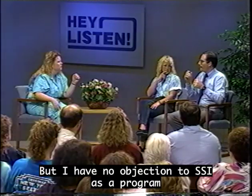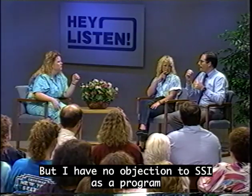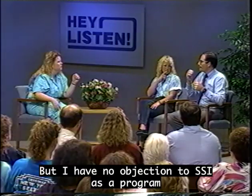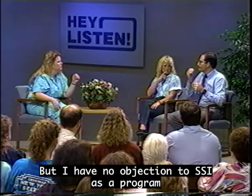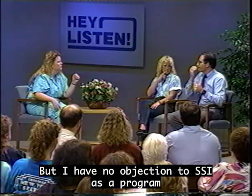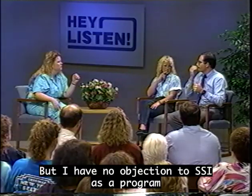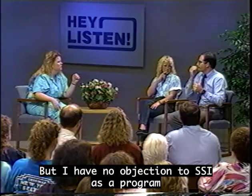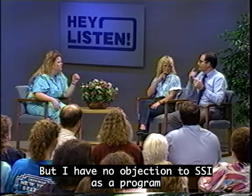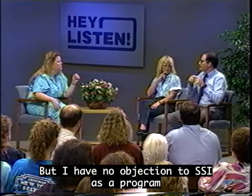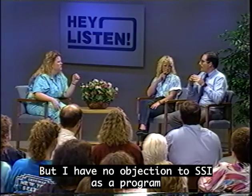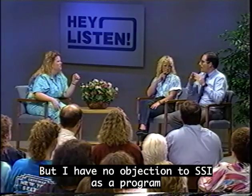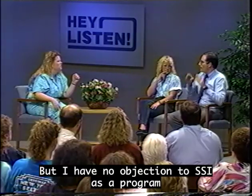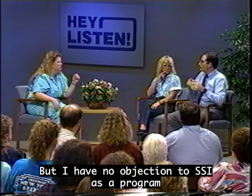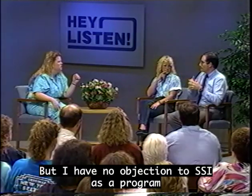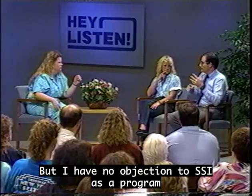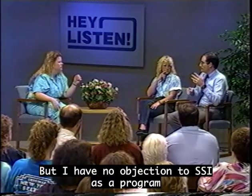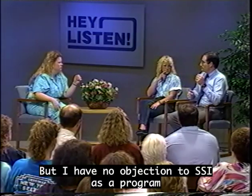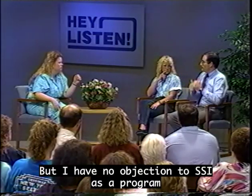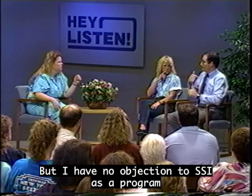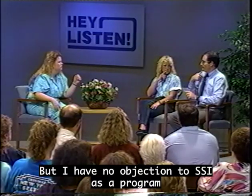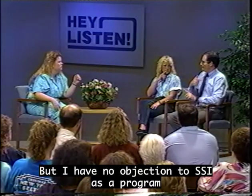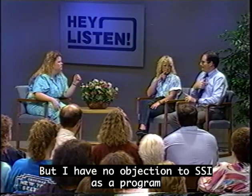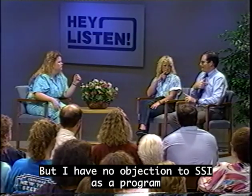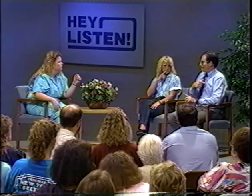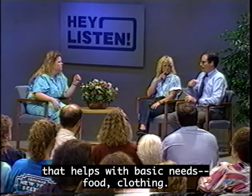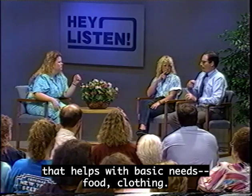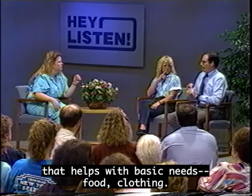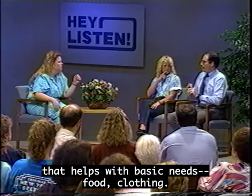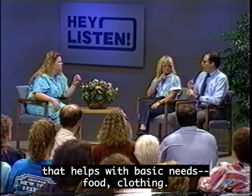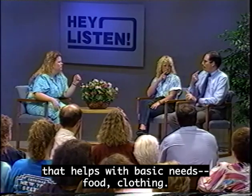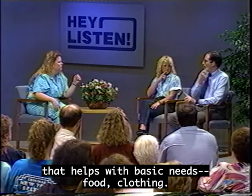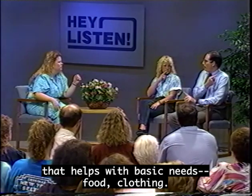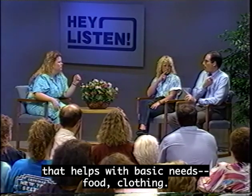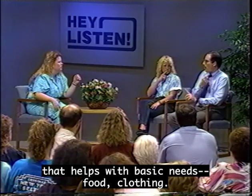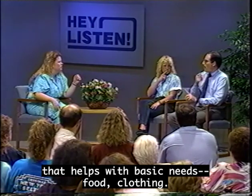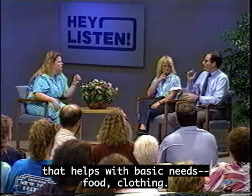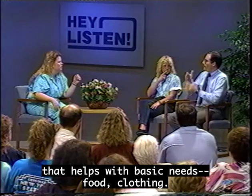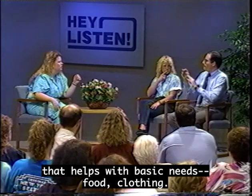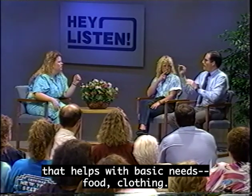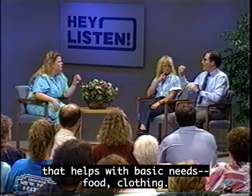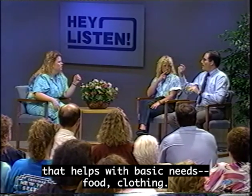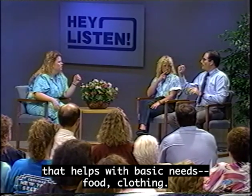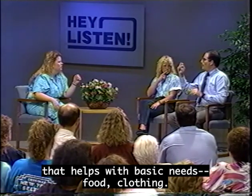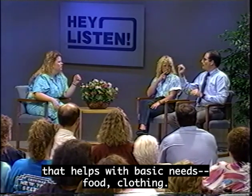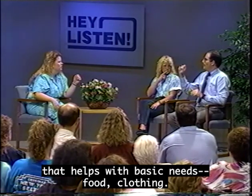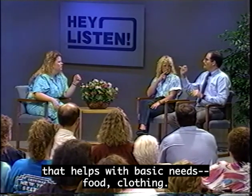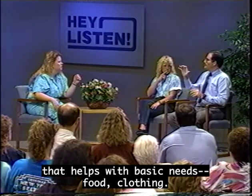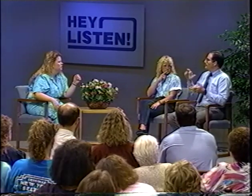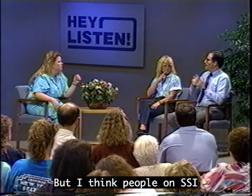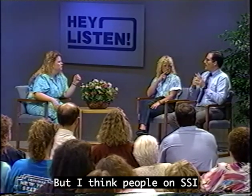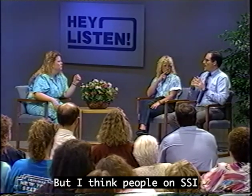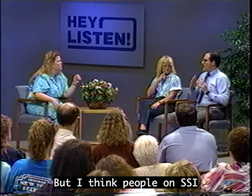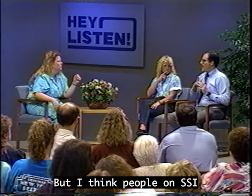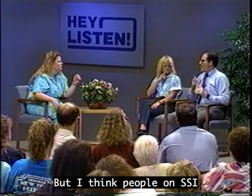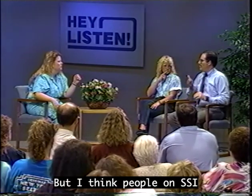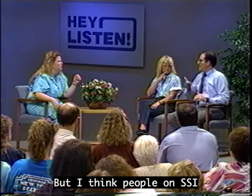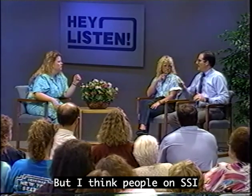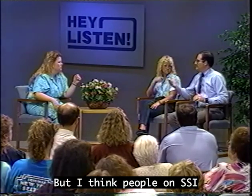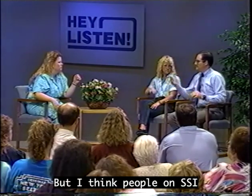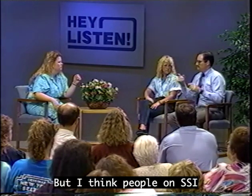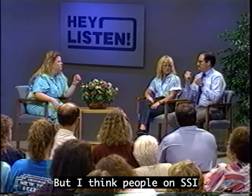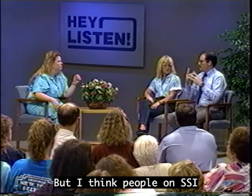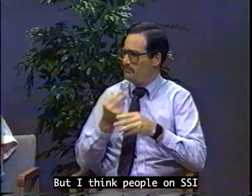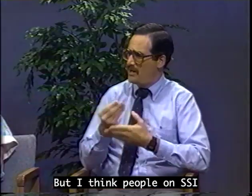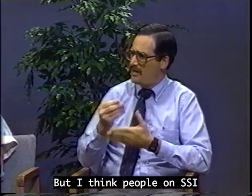independence. But I have no objection to SSI as a program that helps with basic needs, food, clothing. But I